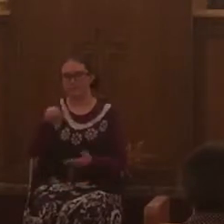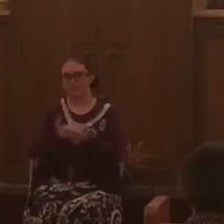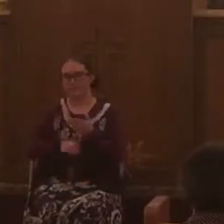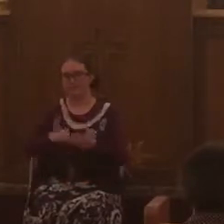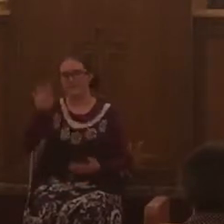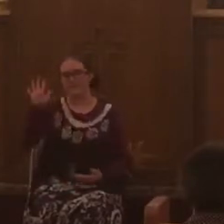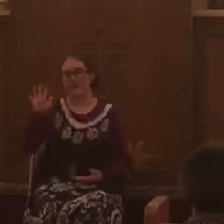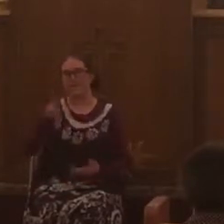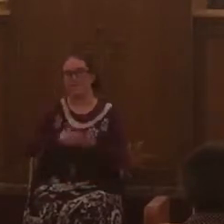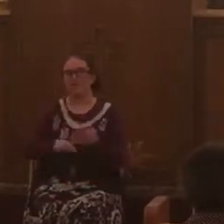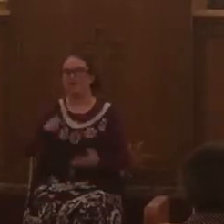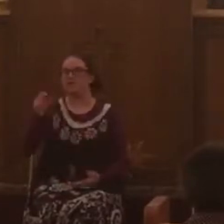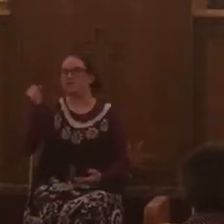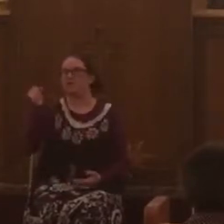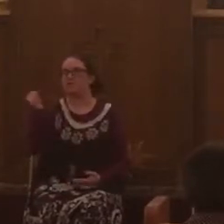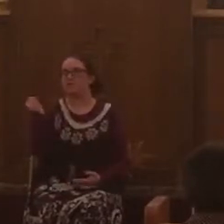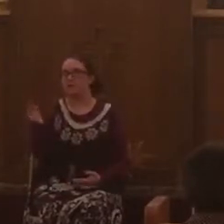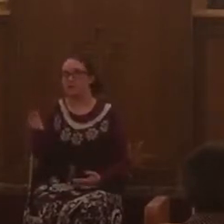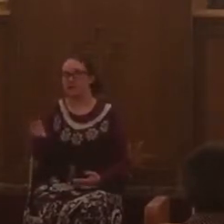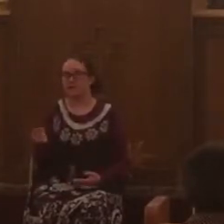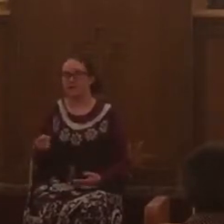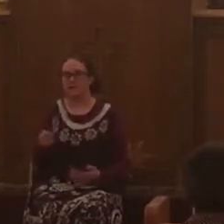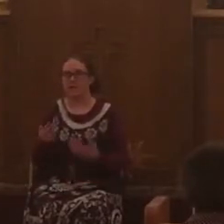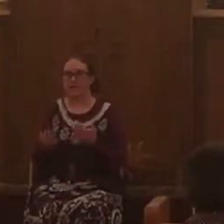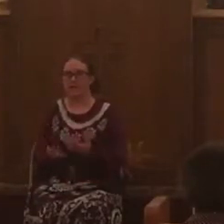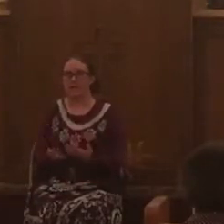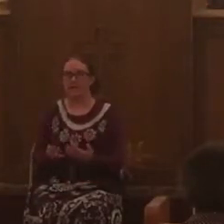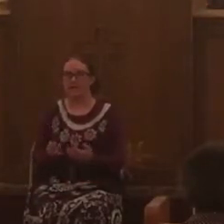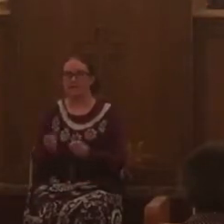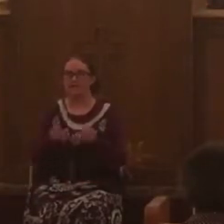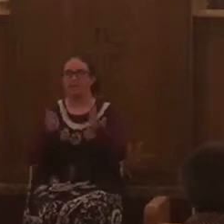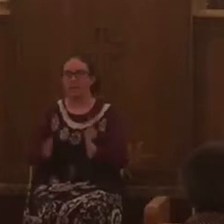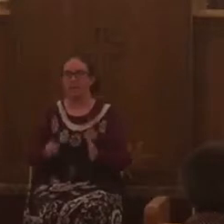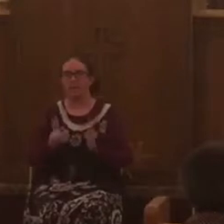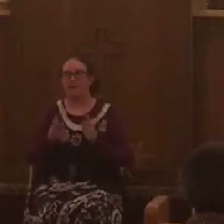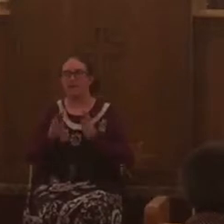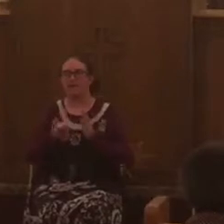you have that power. You have that authority. Hallelujah.